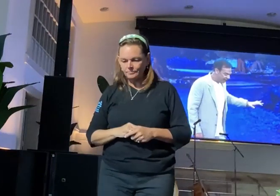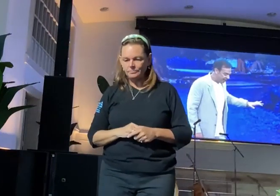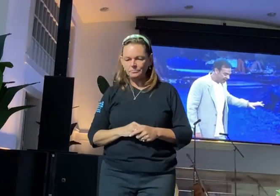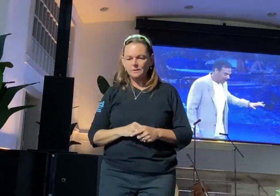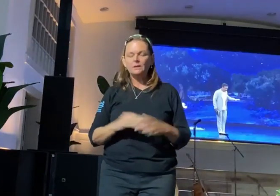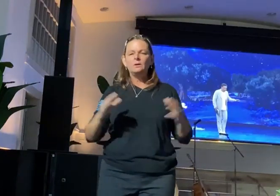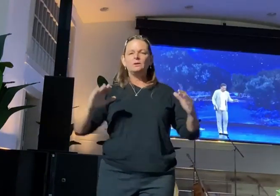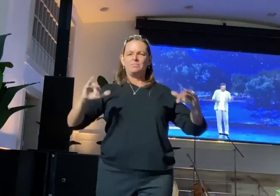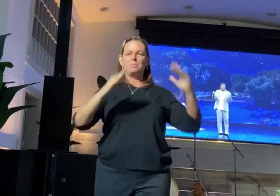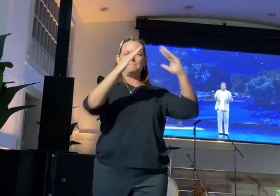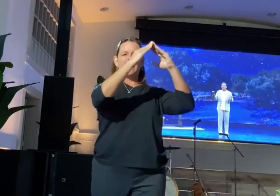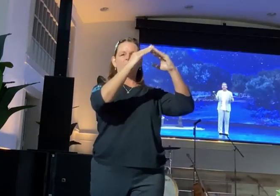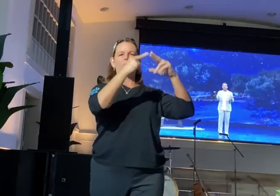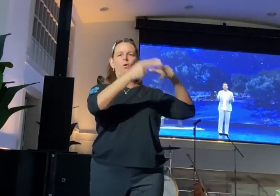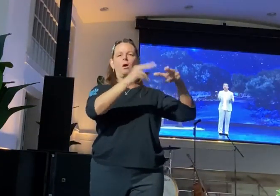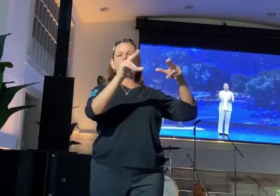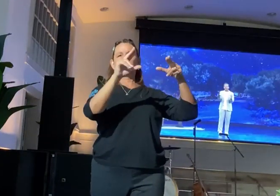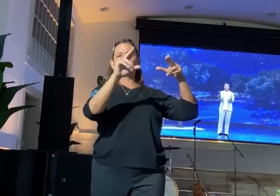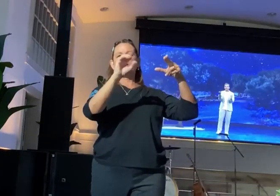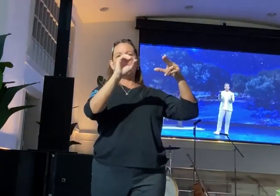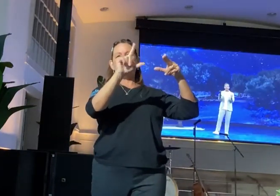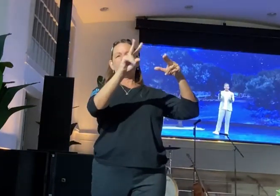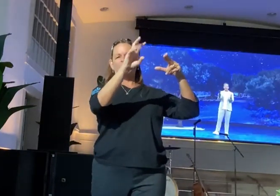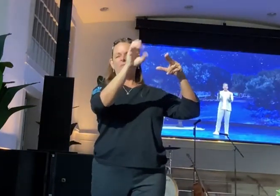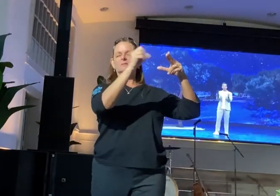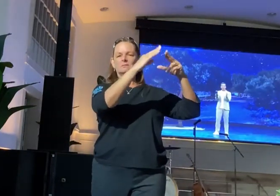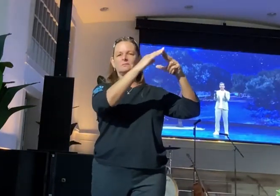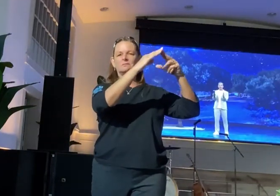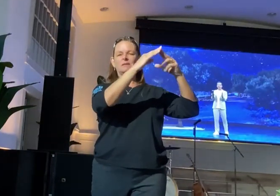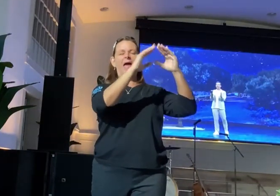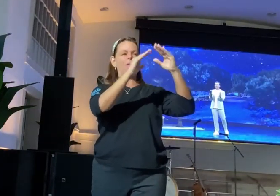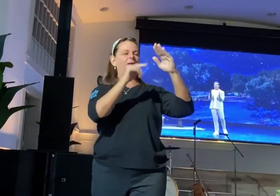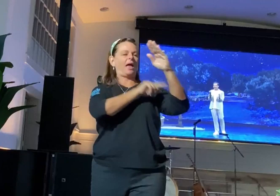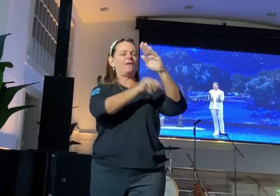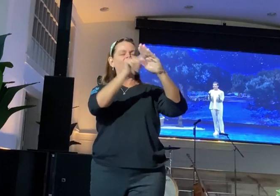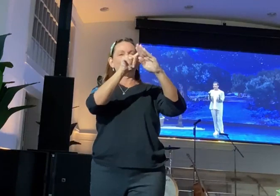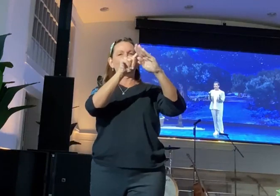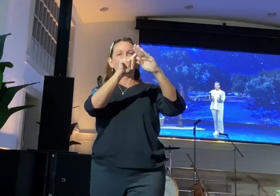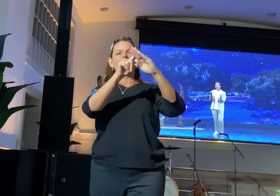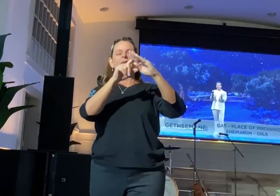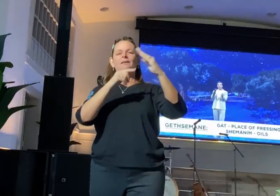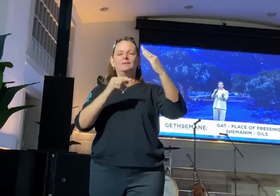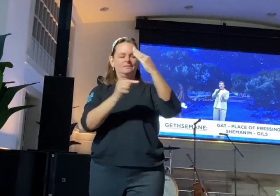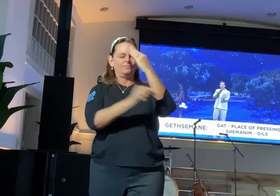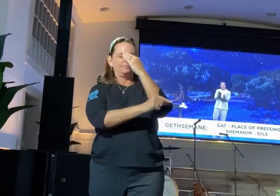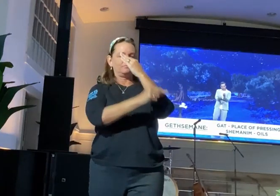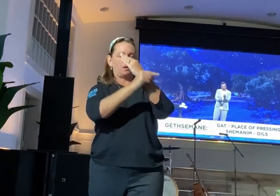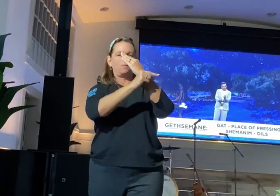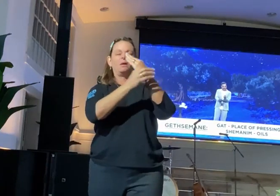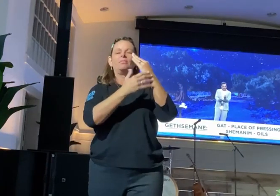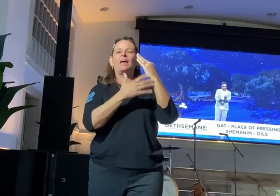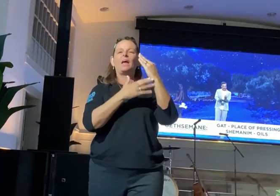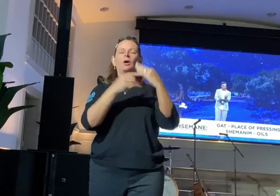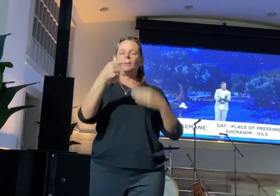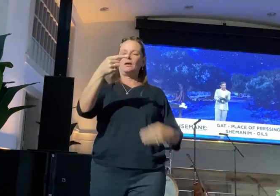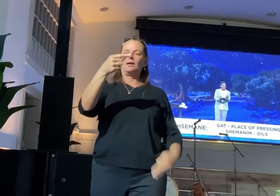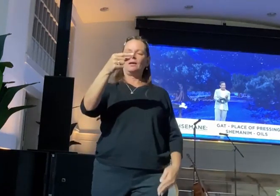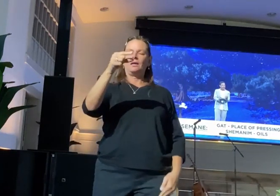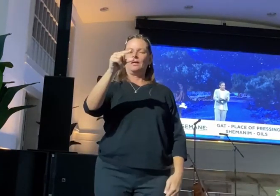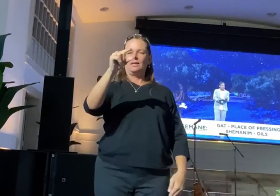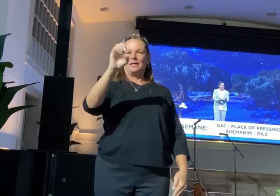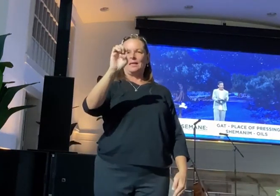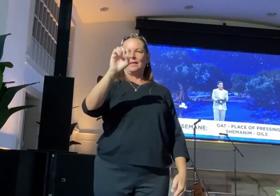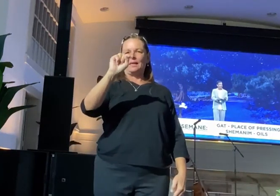of Olives, and that word Gethsemane is made up of two words, gat, which means the place of the pressing,